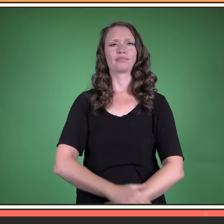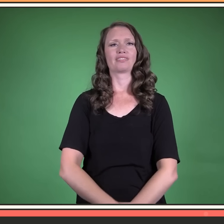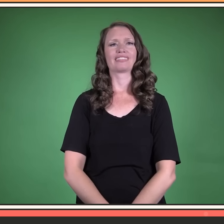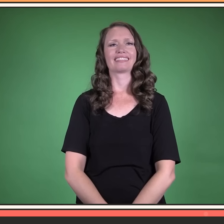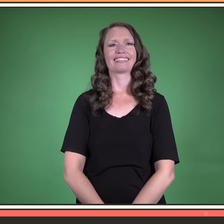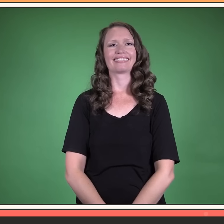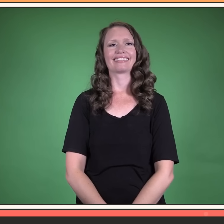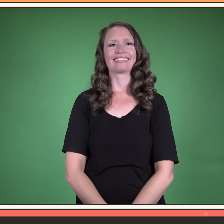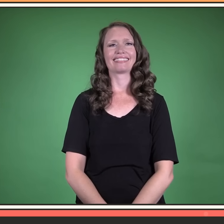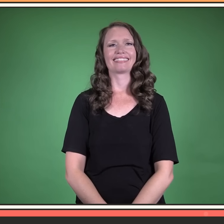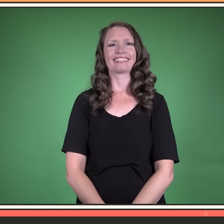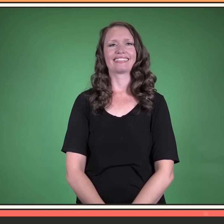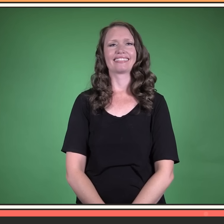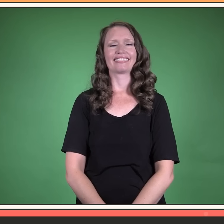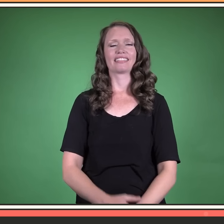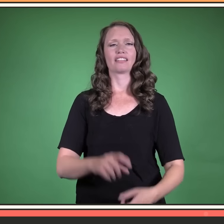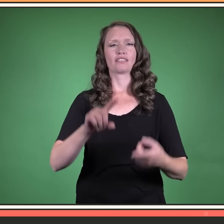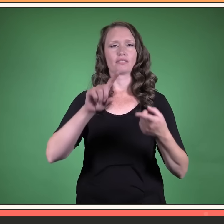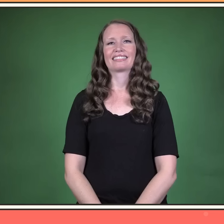Friend.